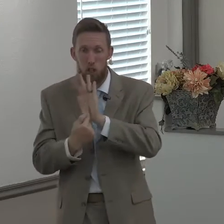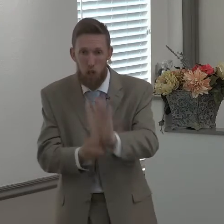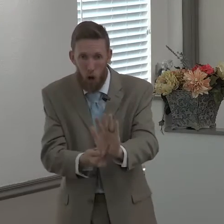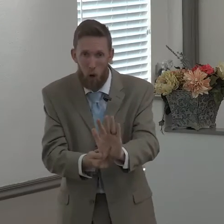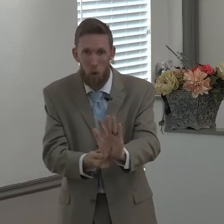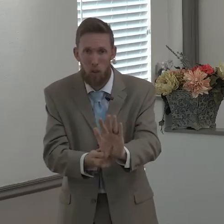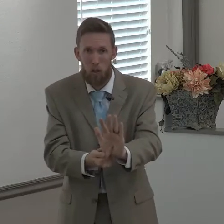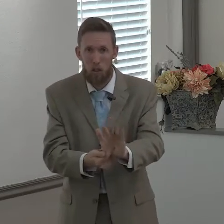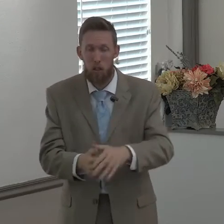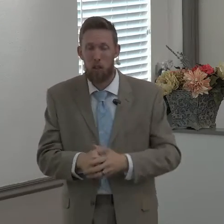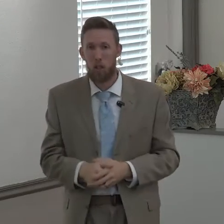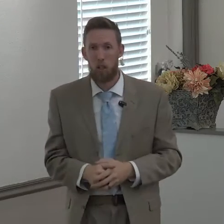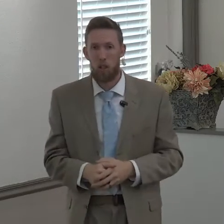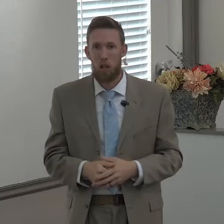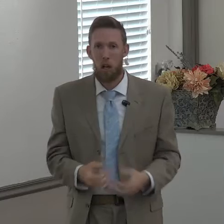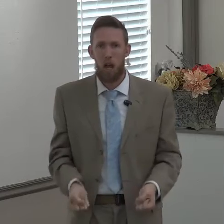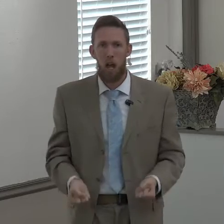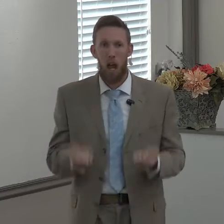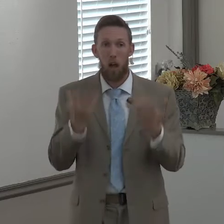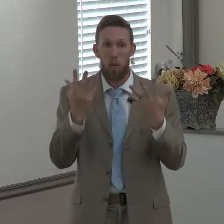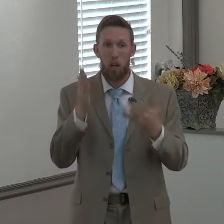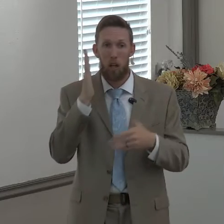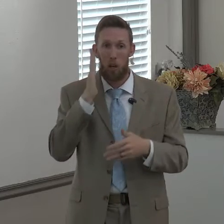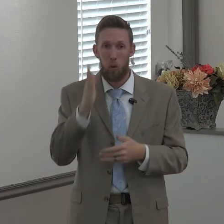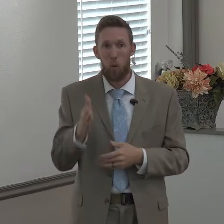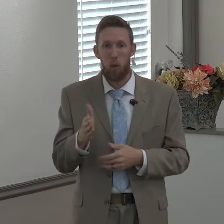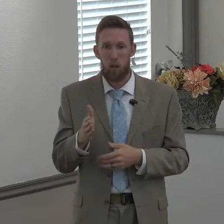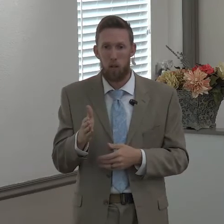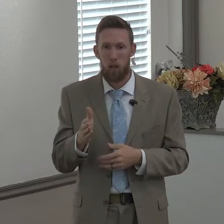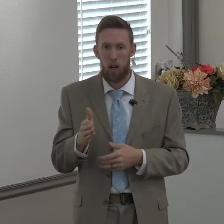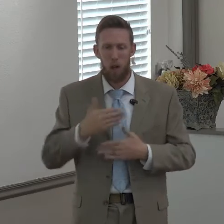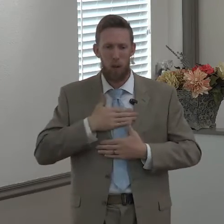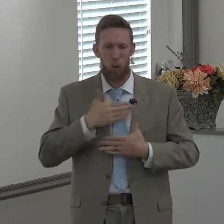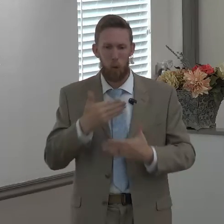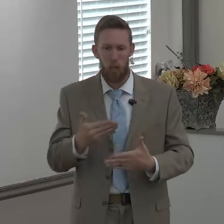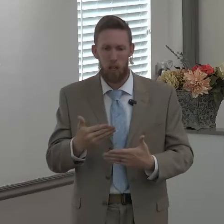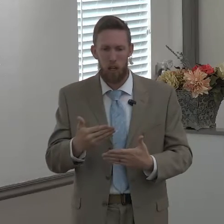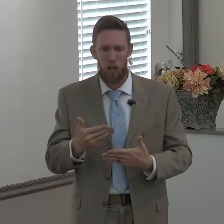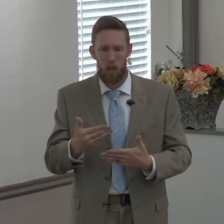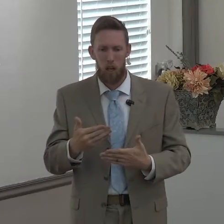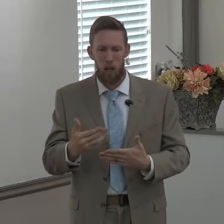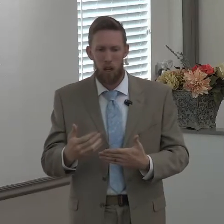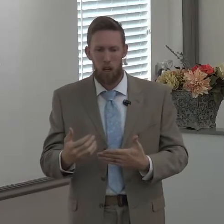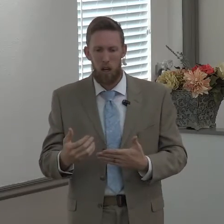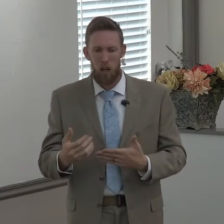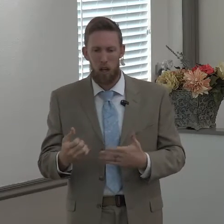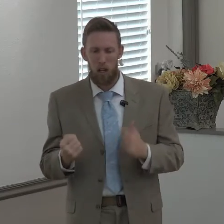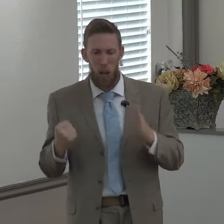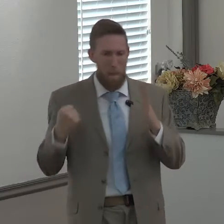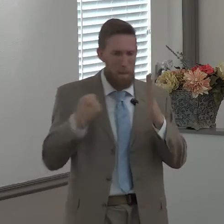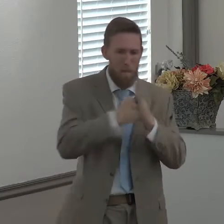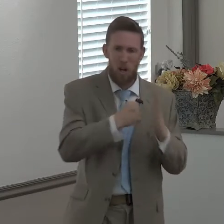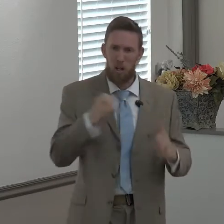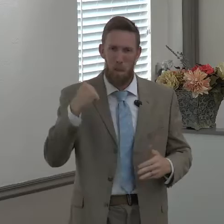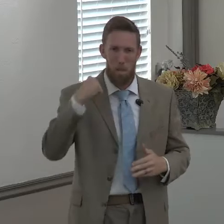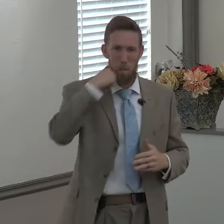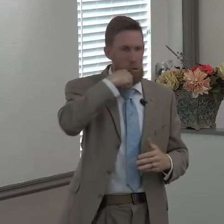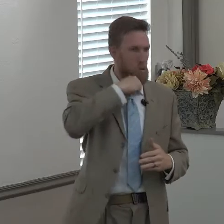to Christ. Why? Sacrifice. your